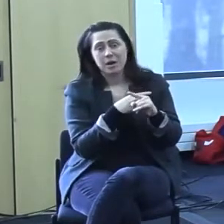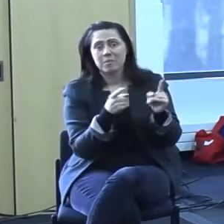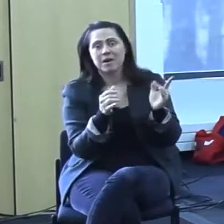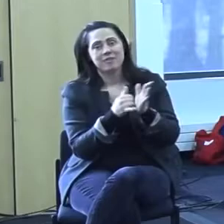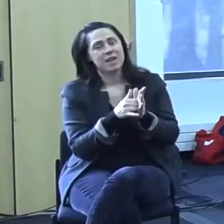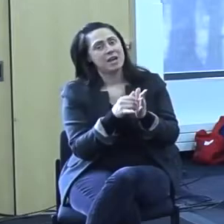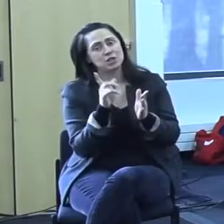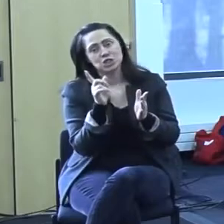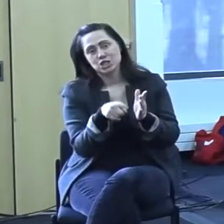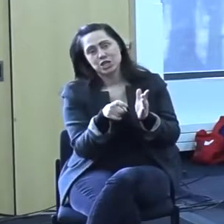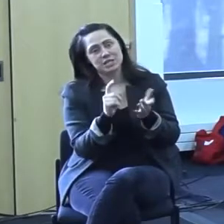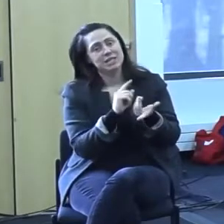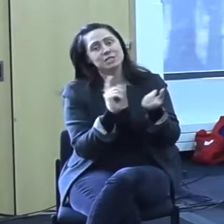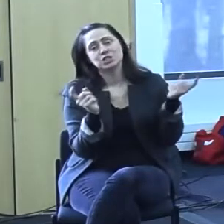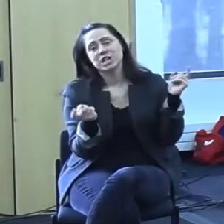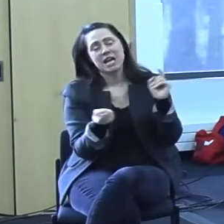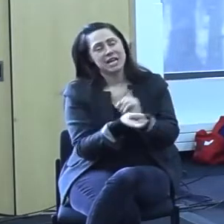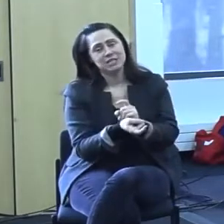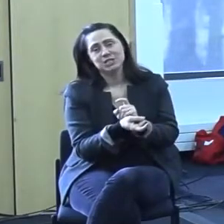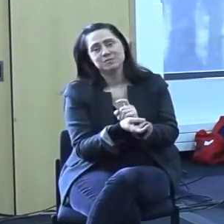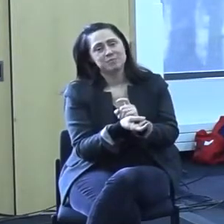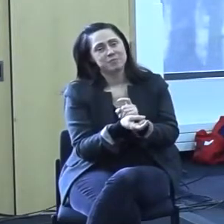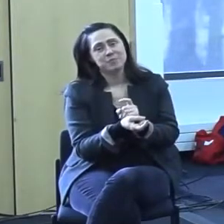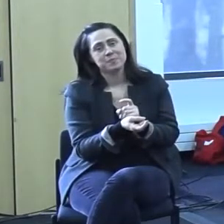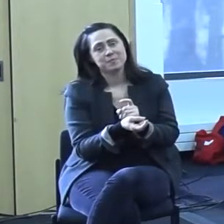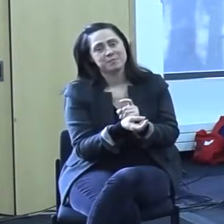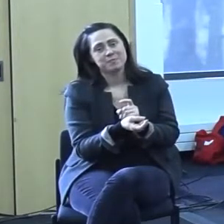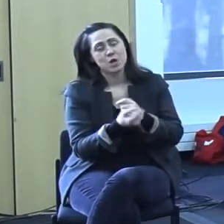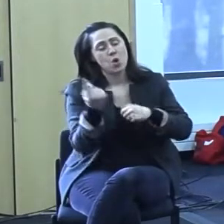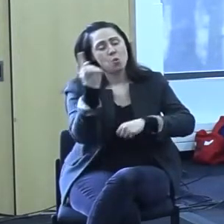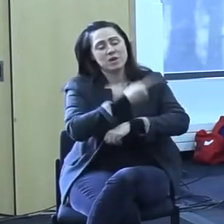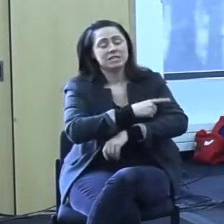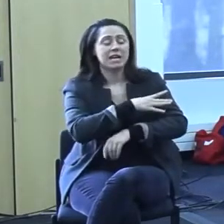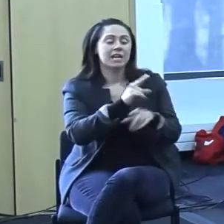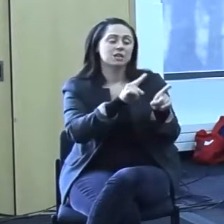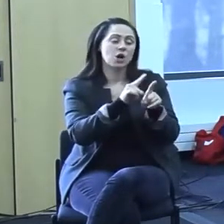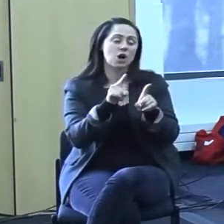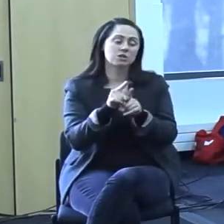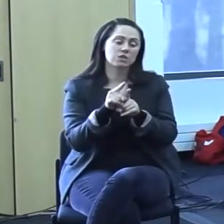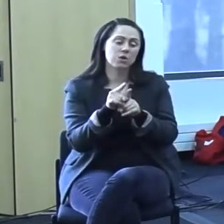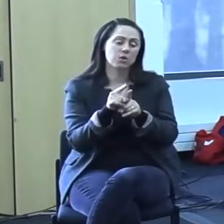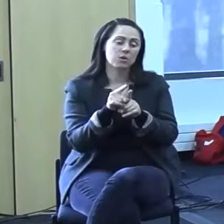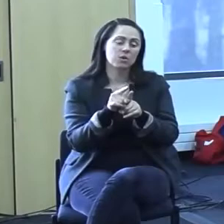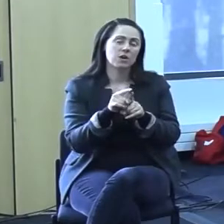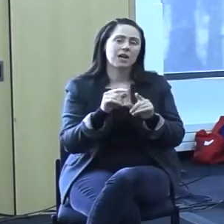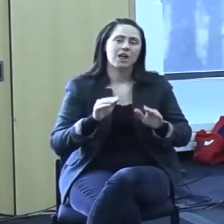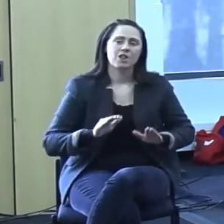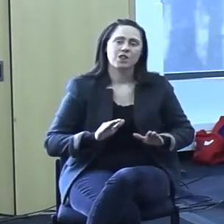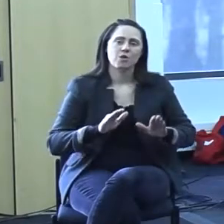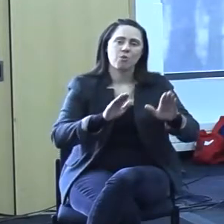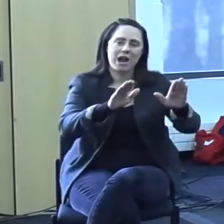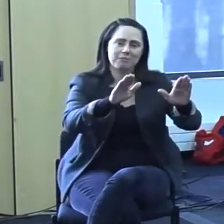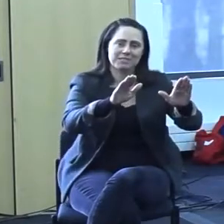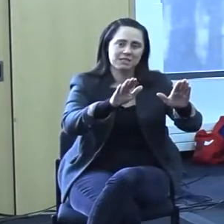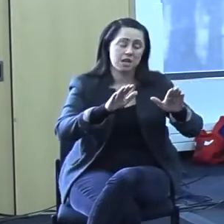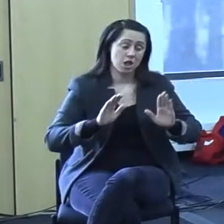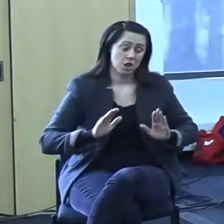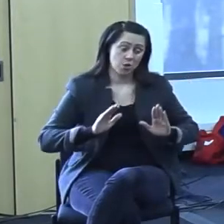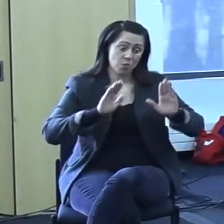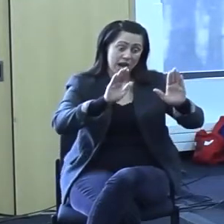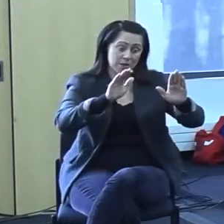that should change one of these days. And also the ramps. The